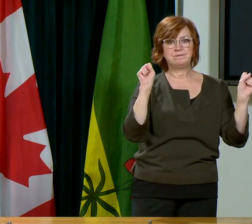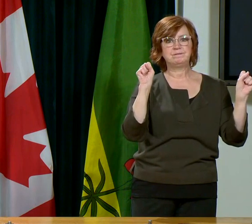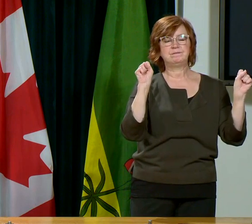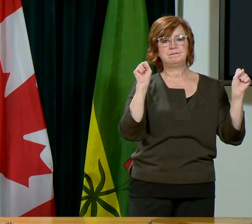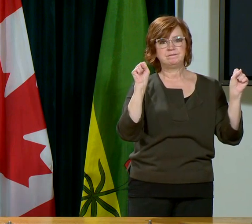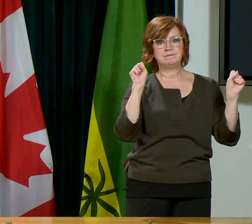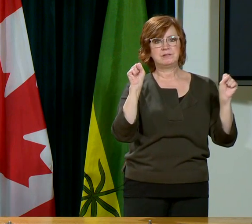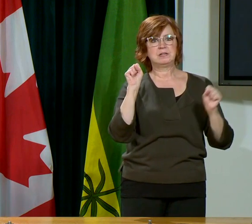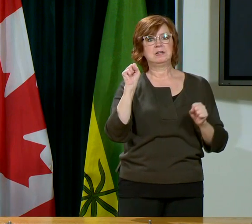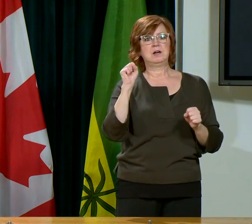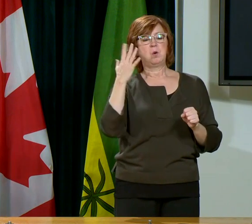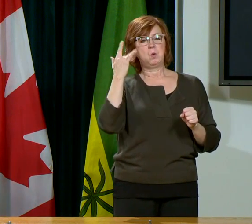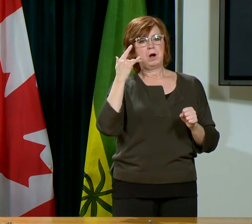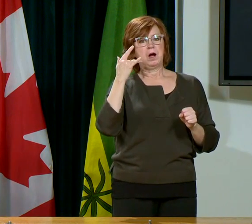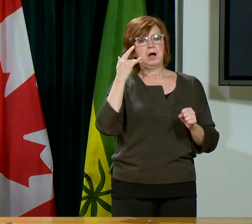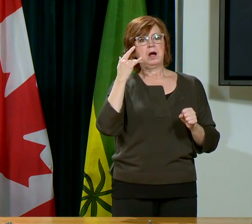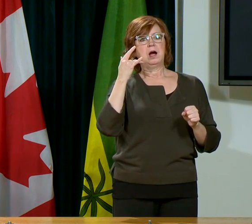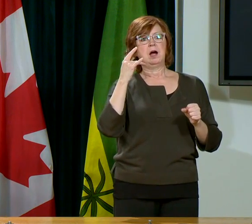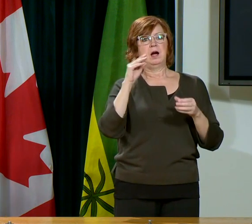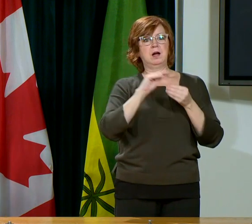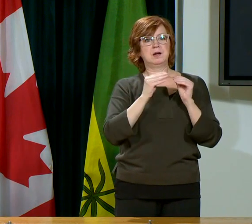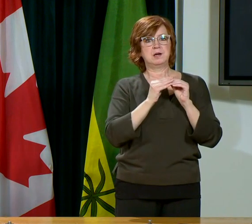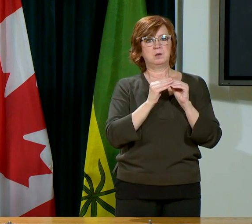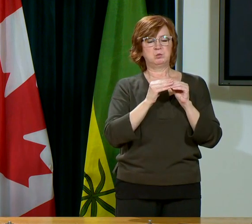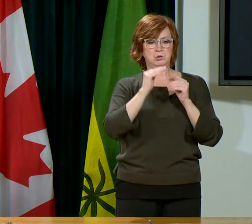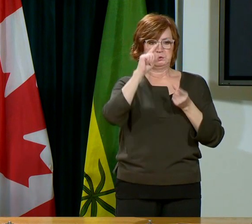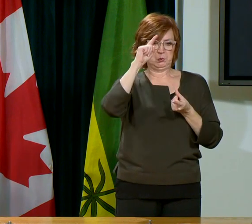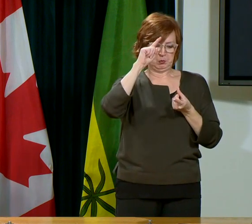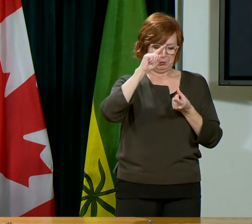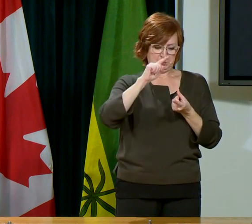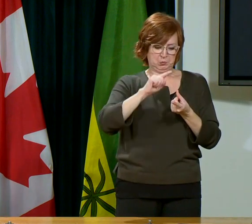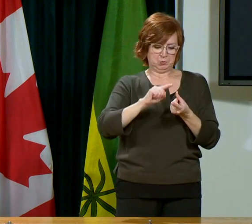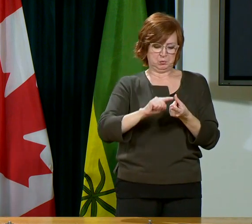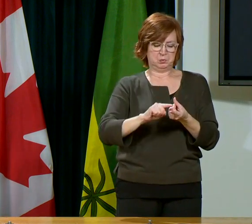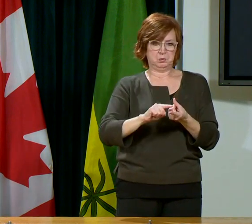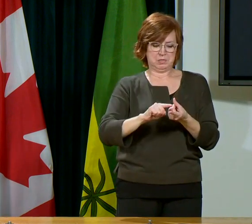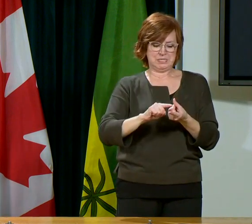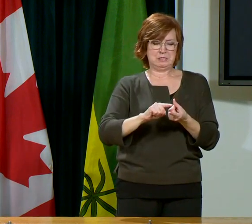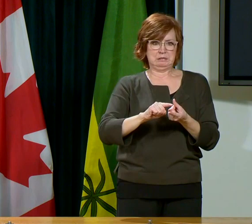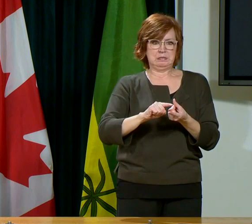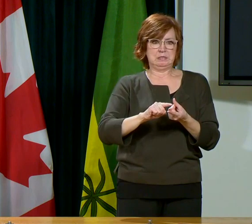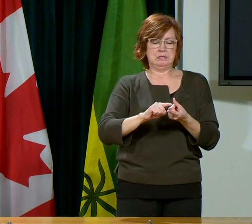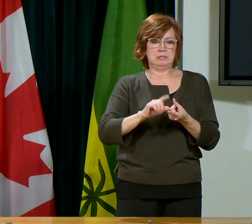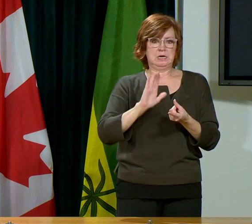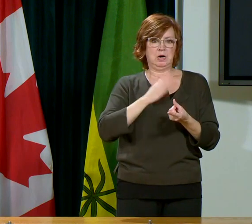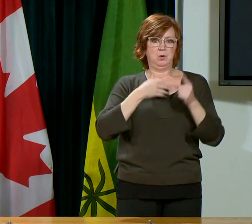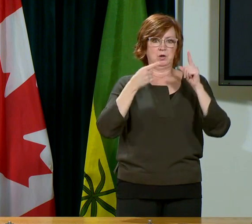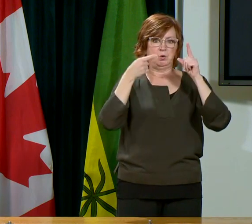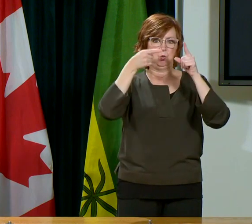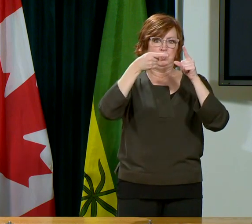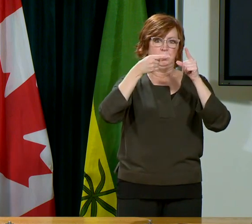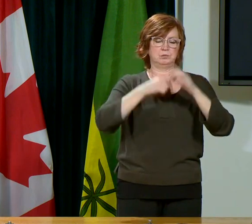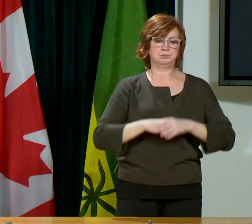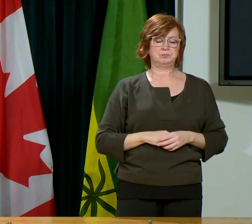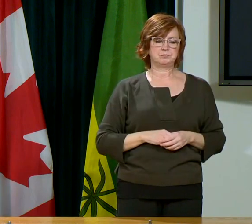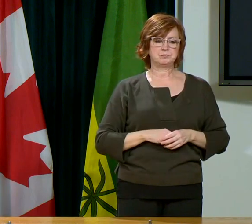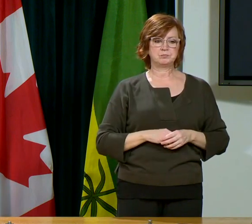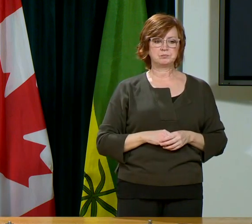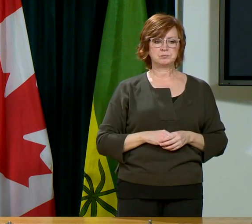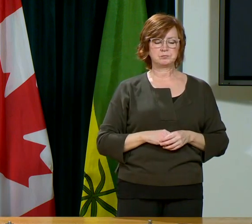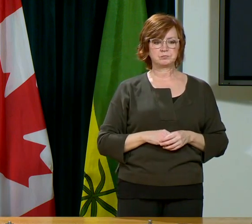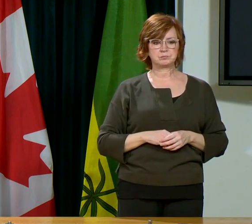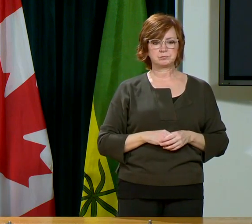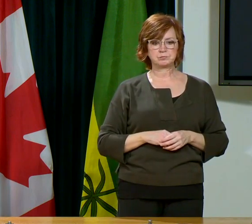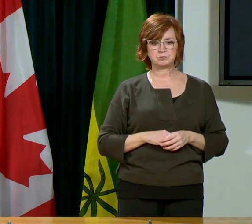we, allow some other areas of work and some other areas of beyond, taking